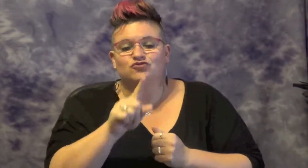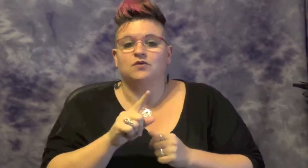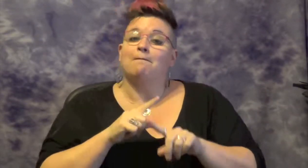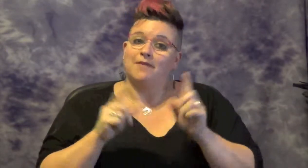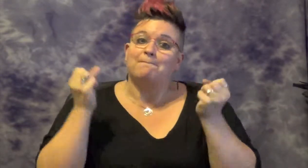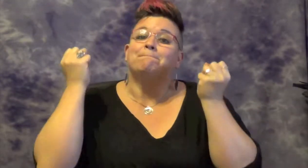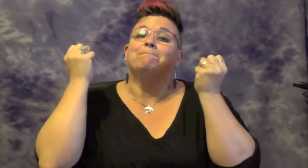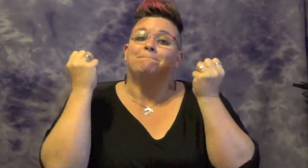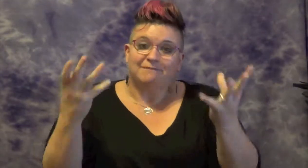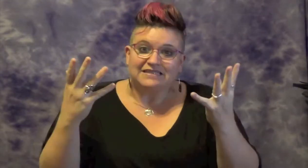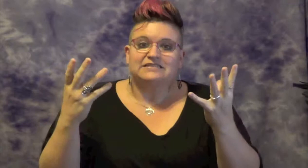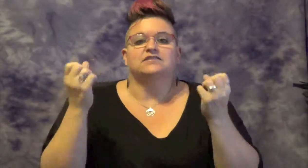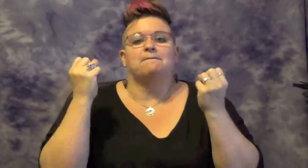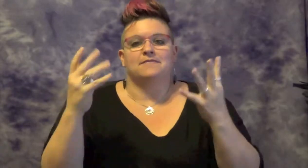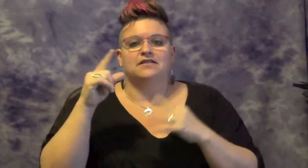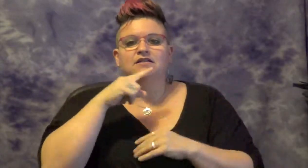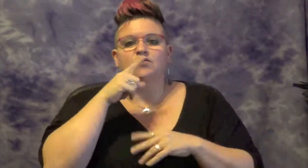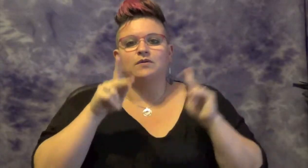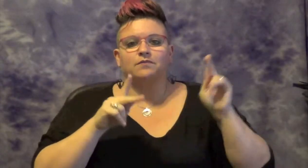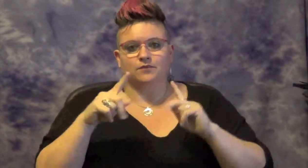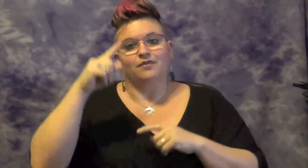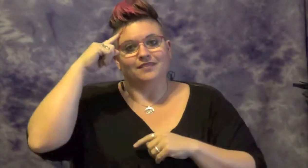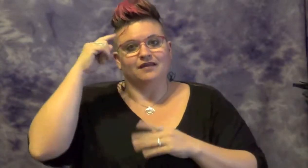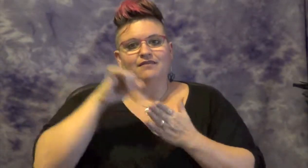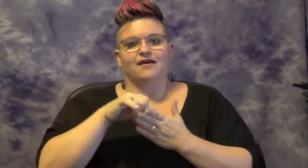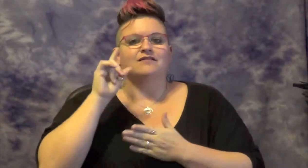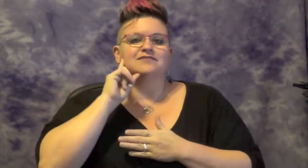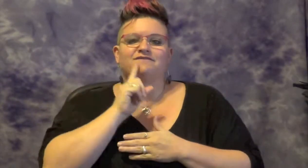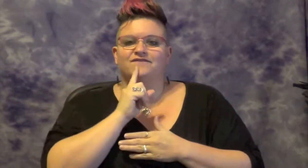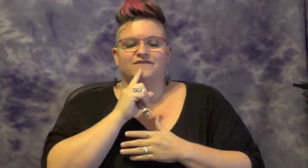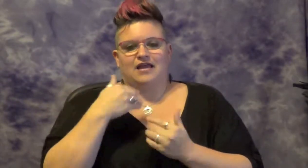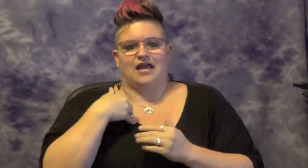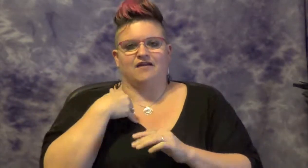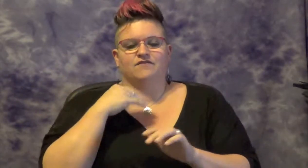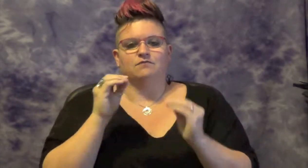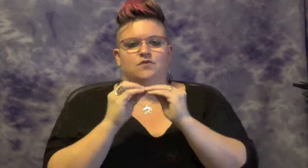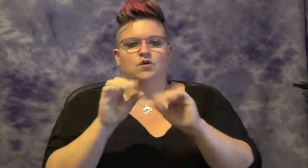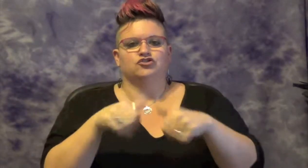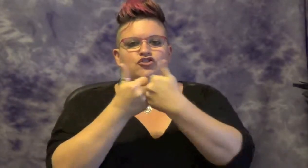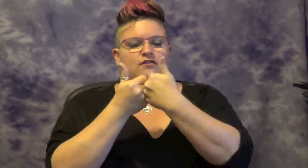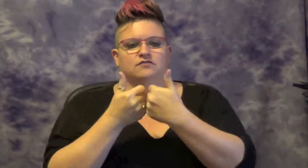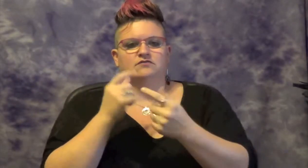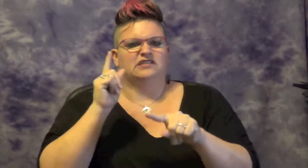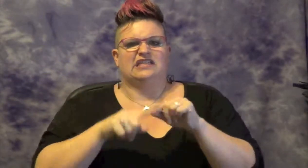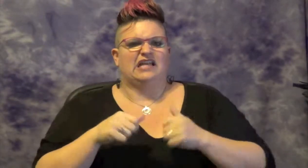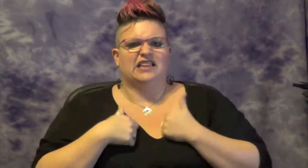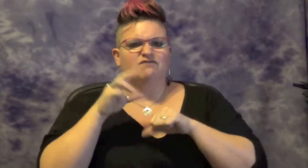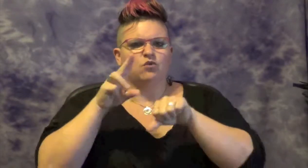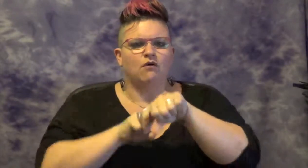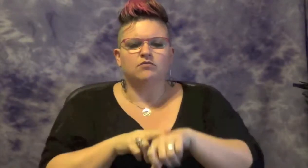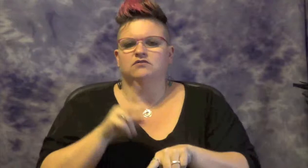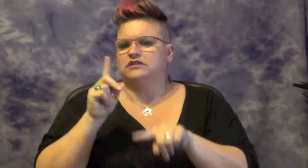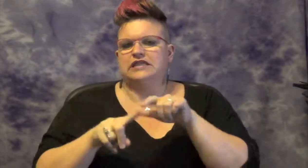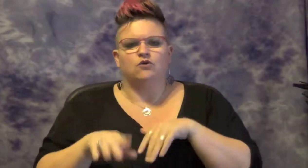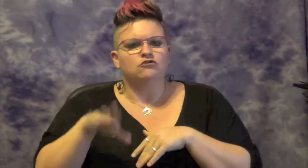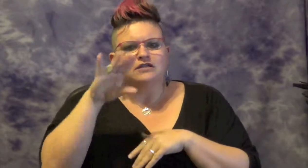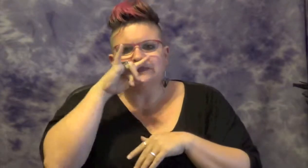was deaf and he was disabled. Many hearing people think that deaf people are disabled and they have more challenges and they can't live a